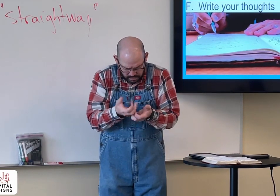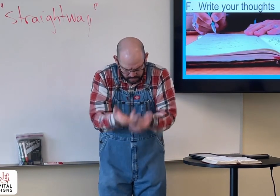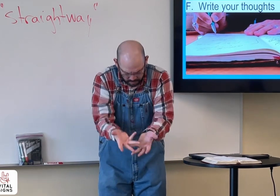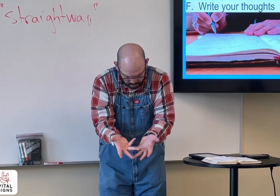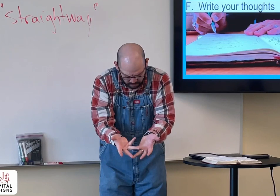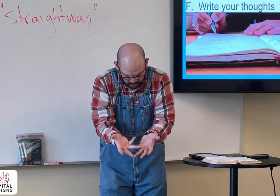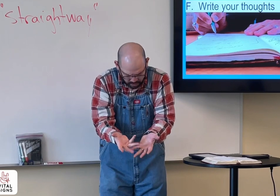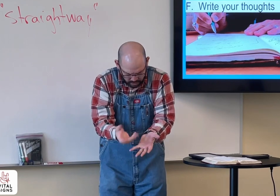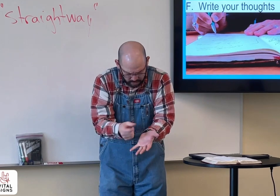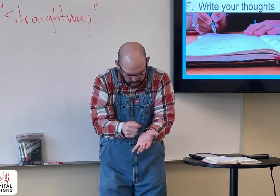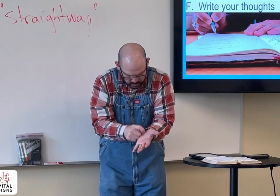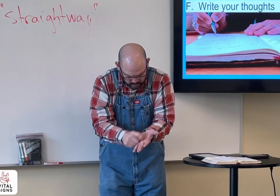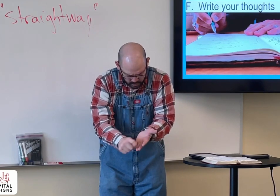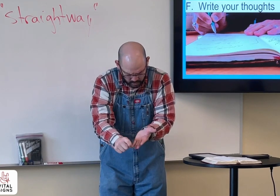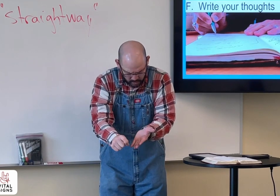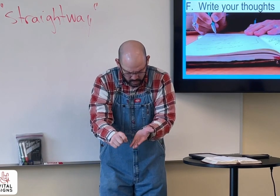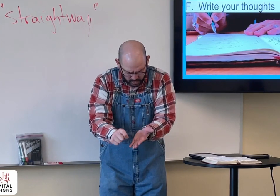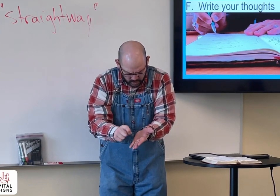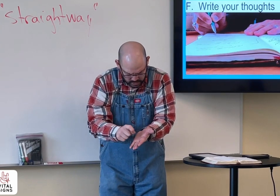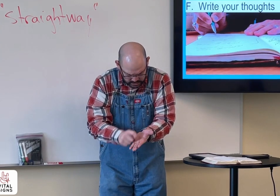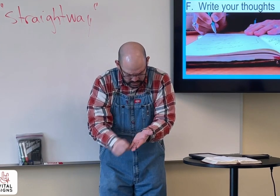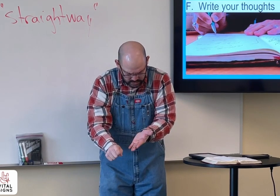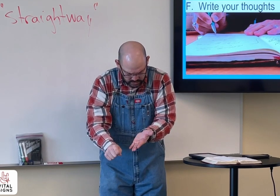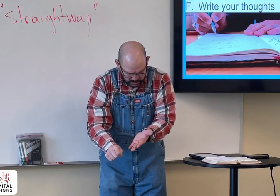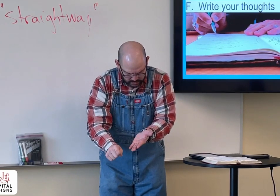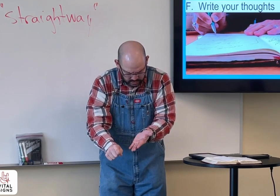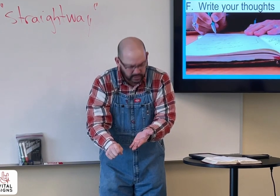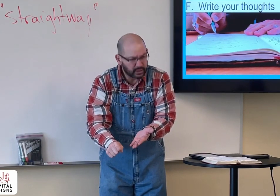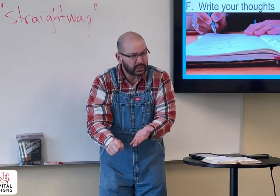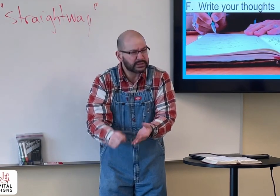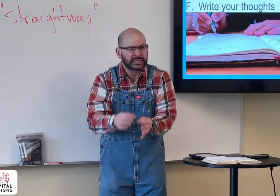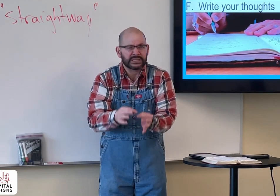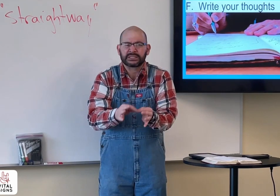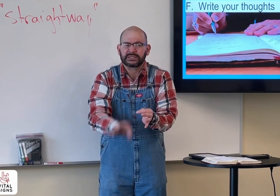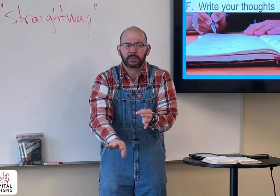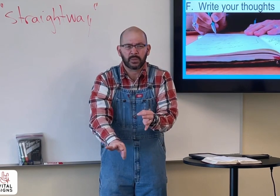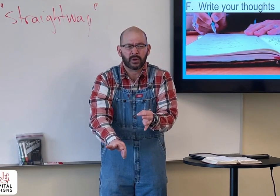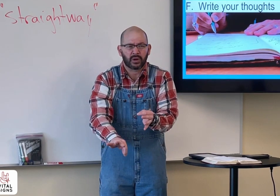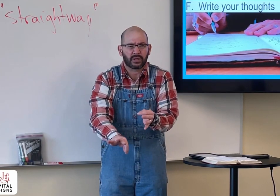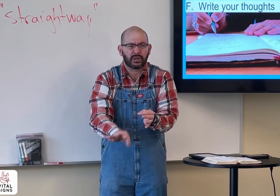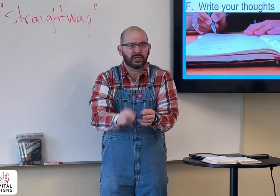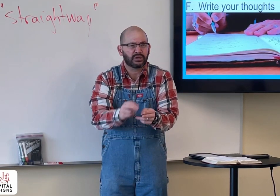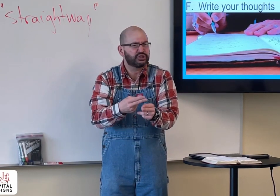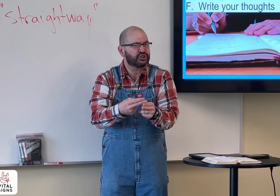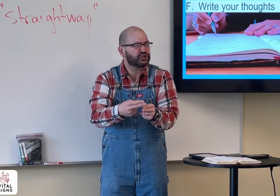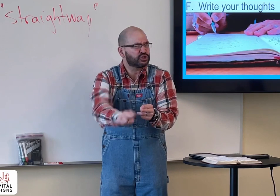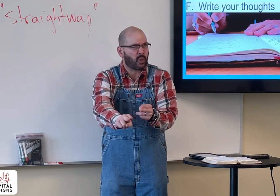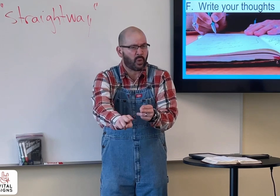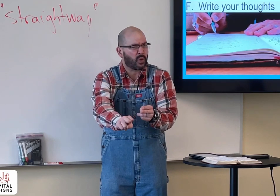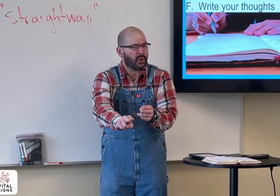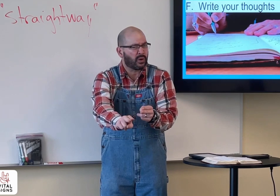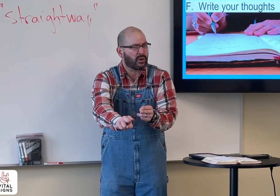Put your soul in it. Put your heart in it. Write these things that, you know, make them simple, make them short.